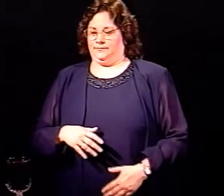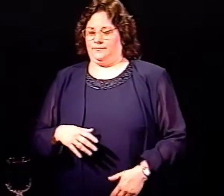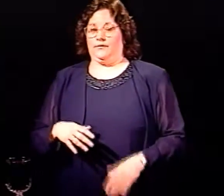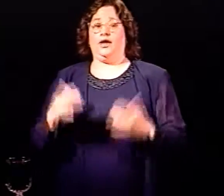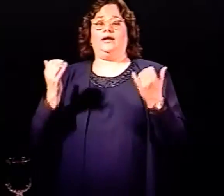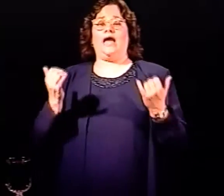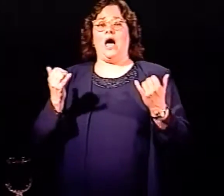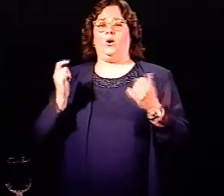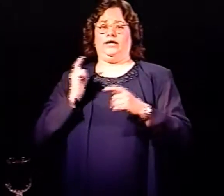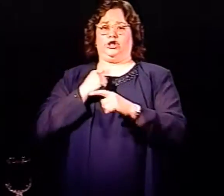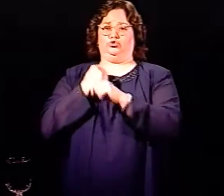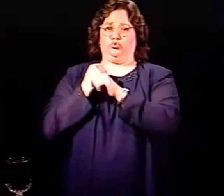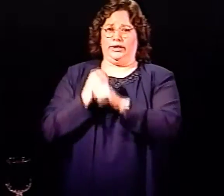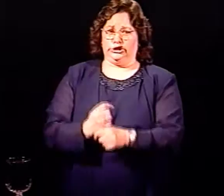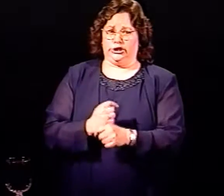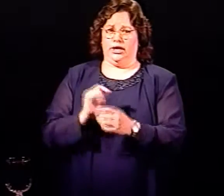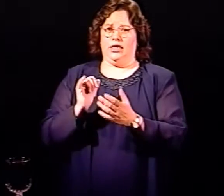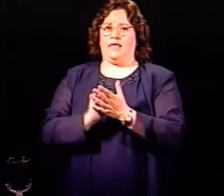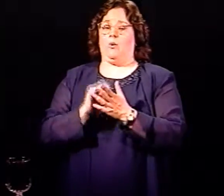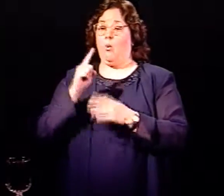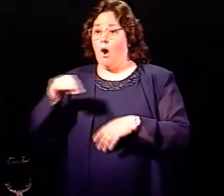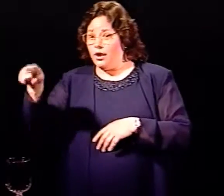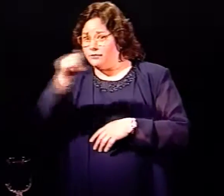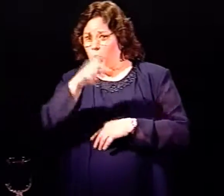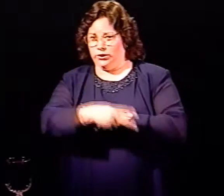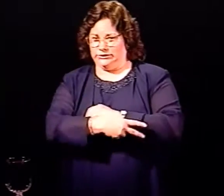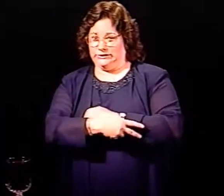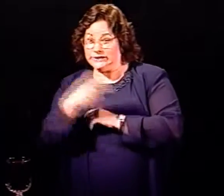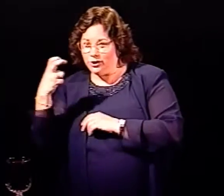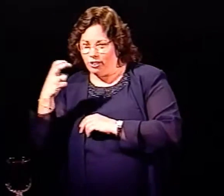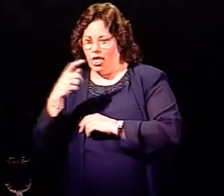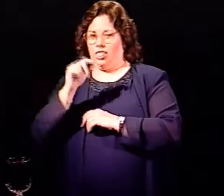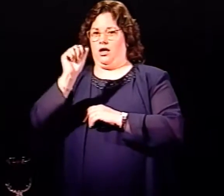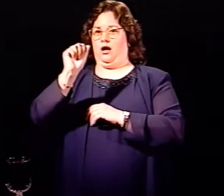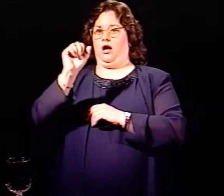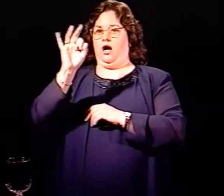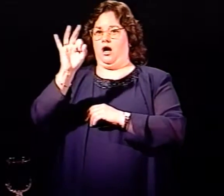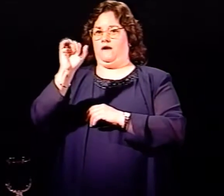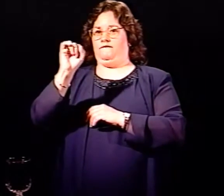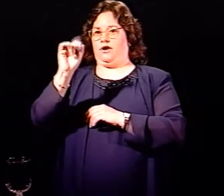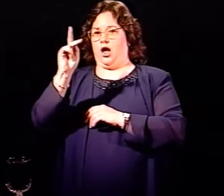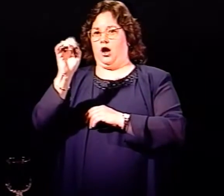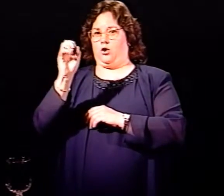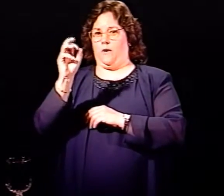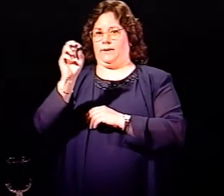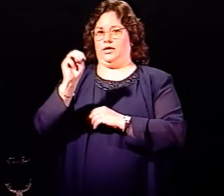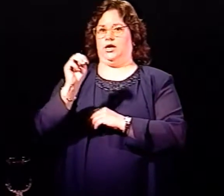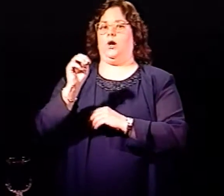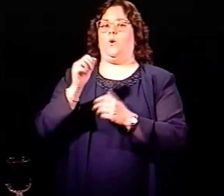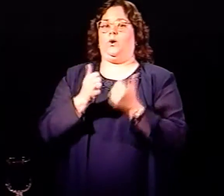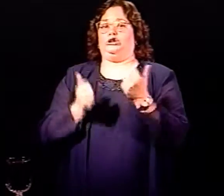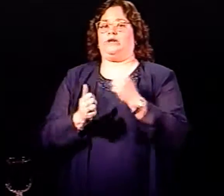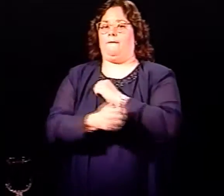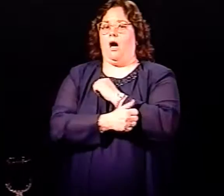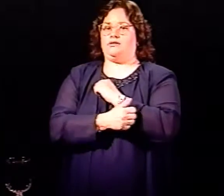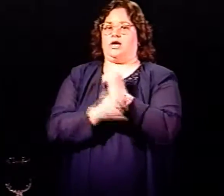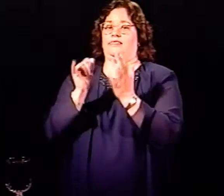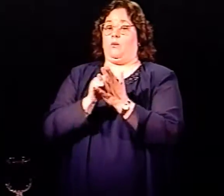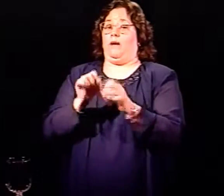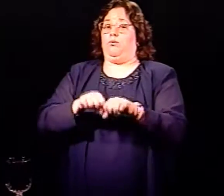Now it is a tradition that one of you steal the afikomen which is a matzah that we break into